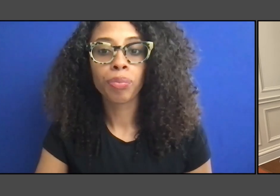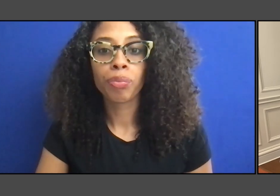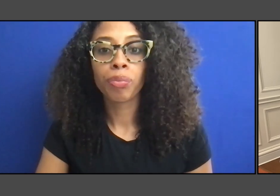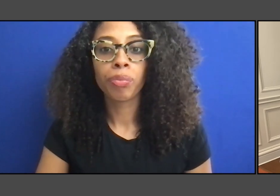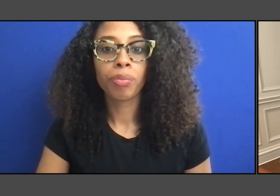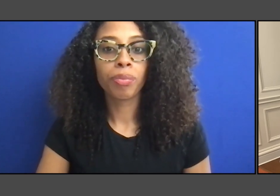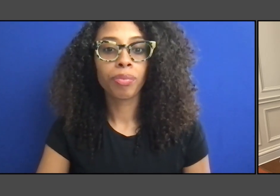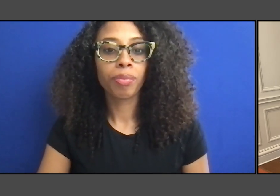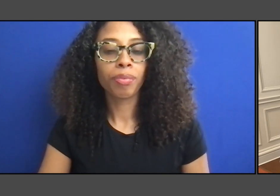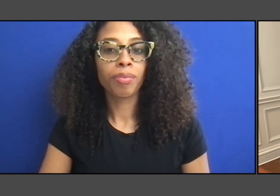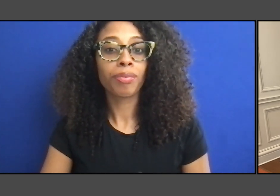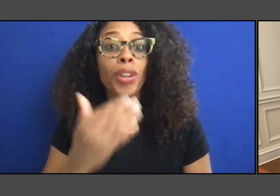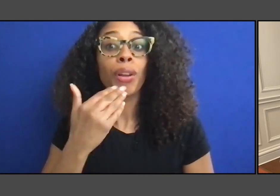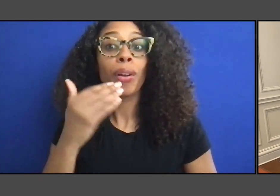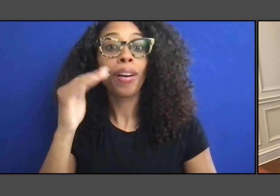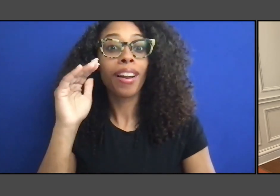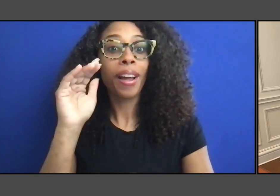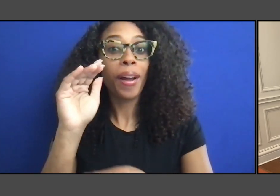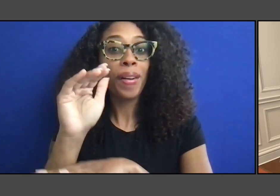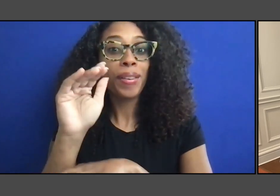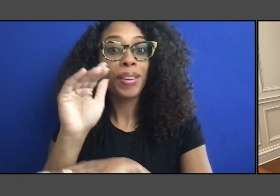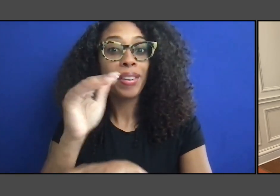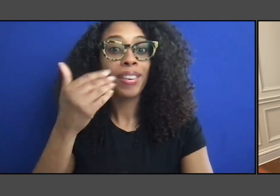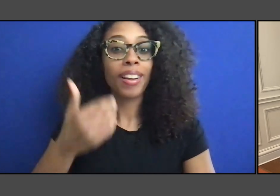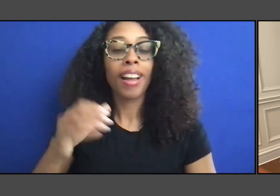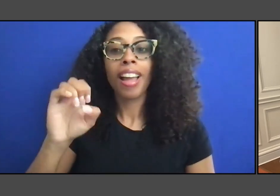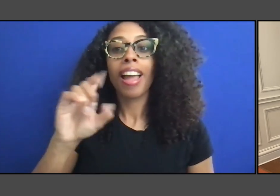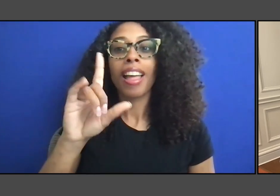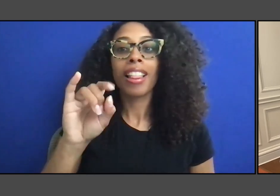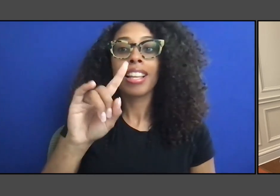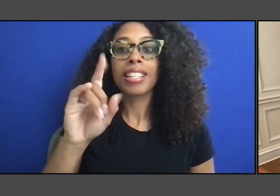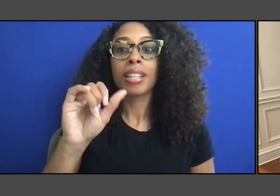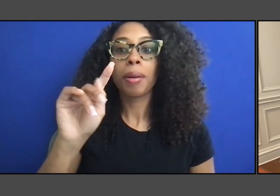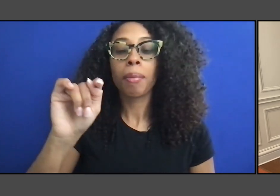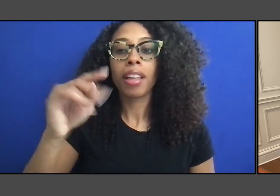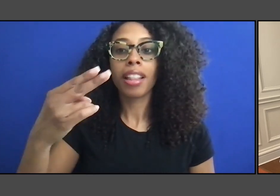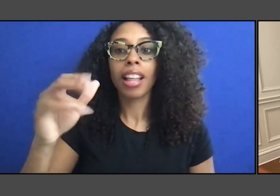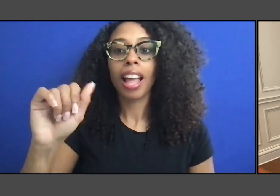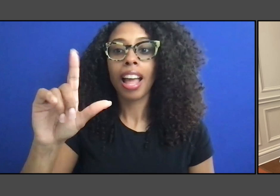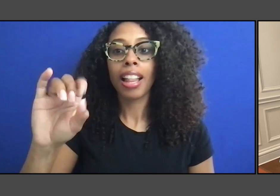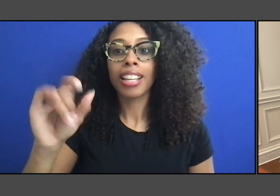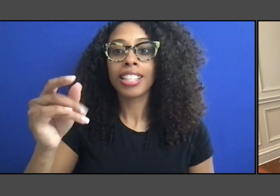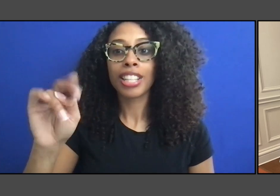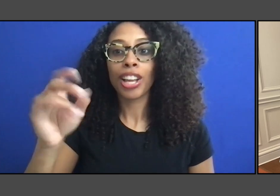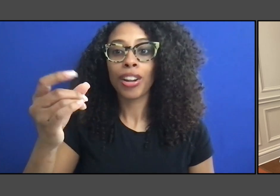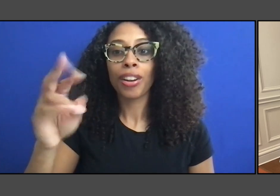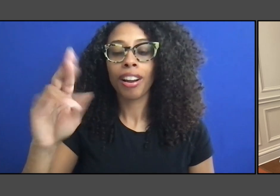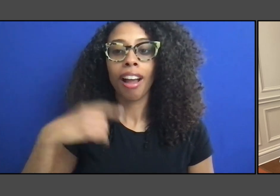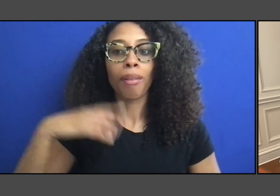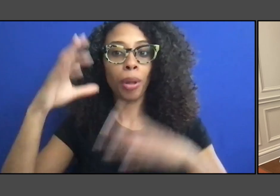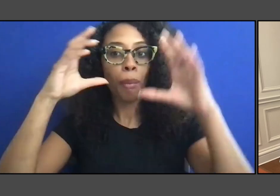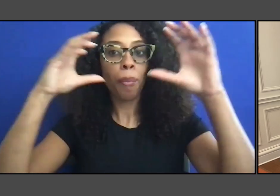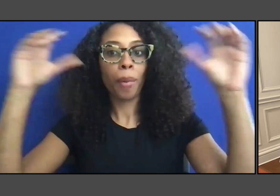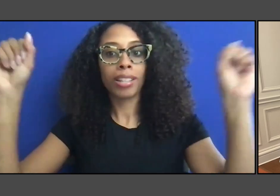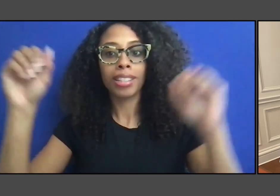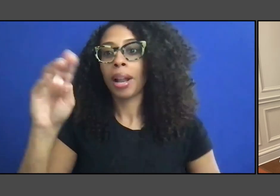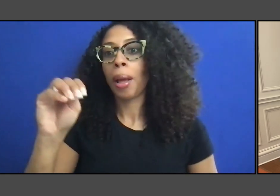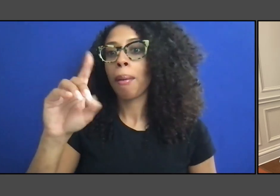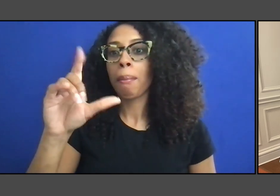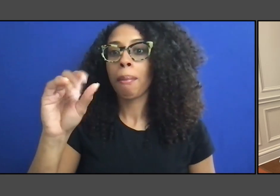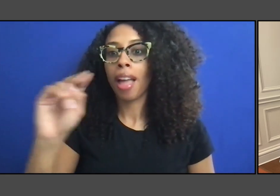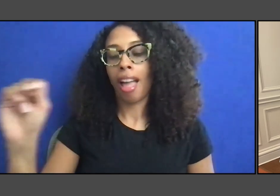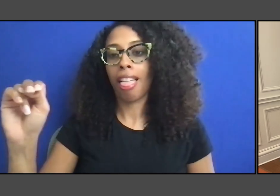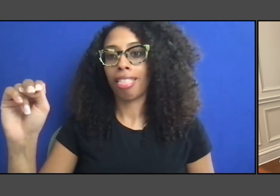Good afternoon. I am Elizabeth Alexander, president of the Mellon Foundation. We are so excited to have so